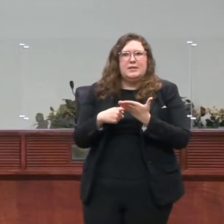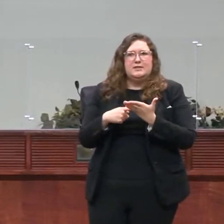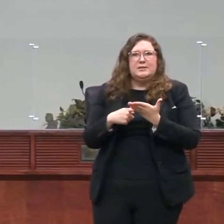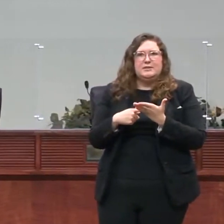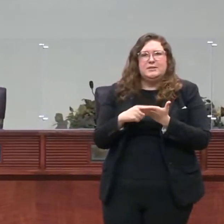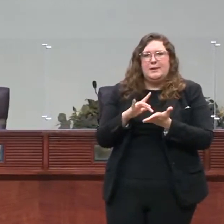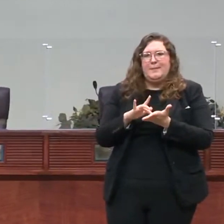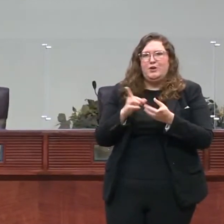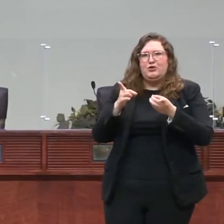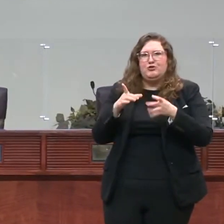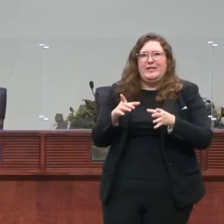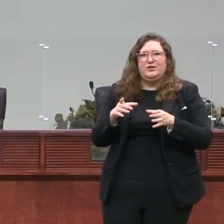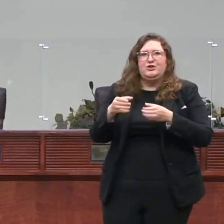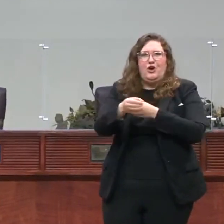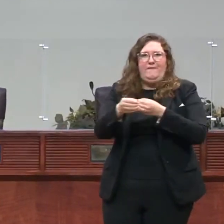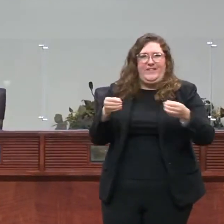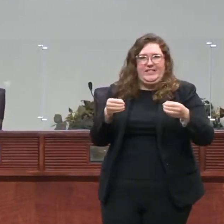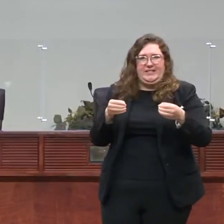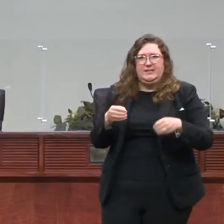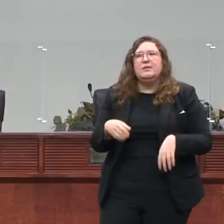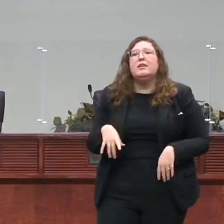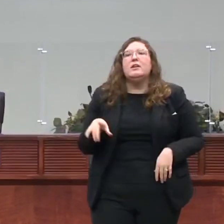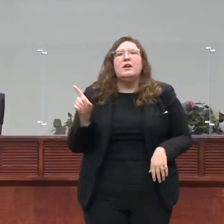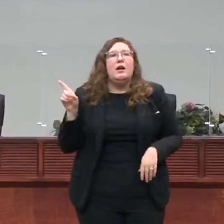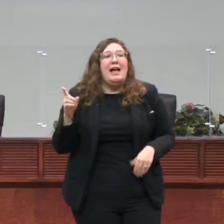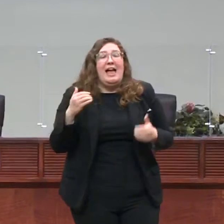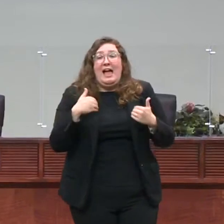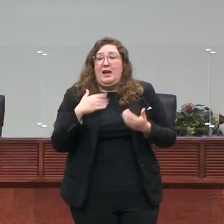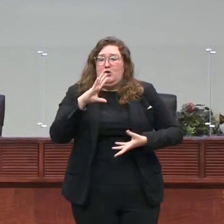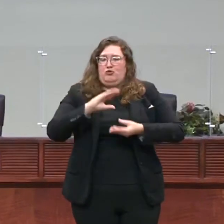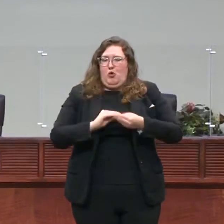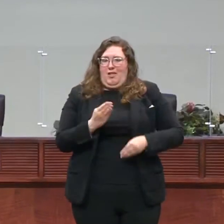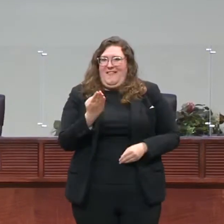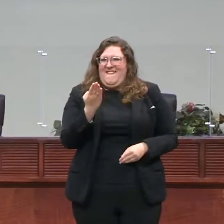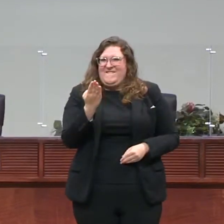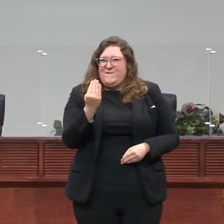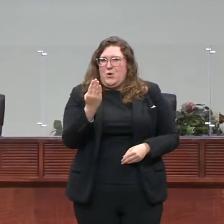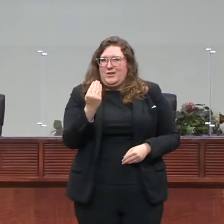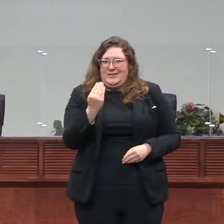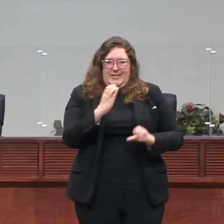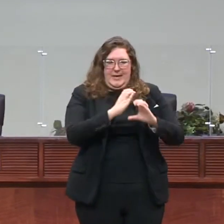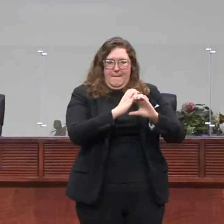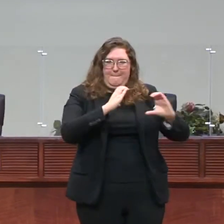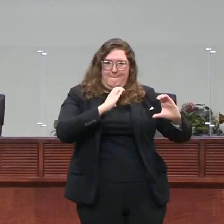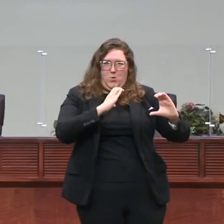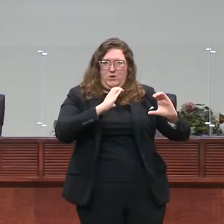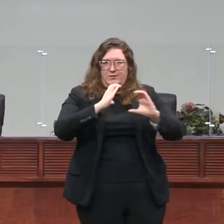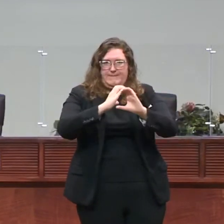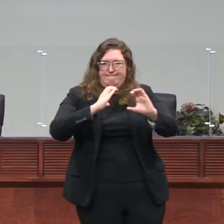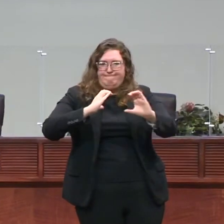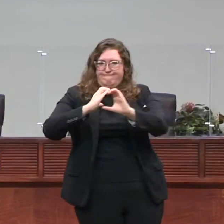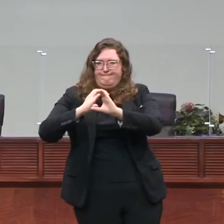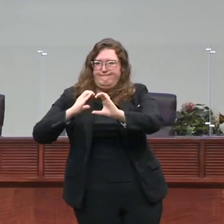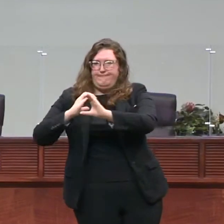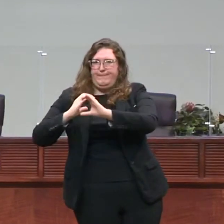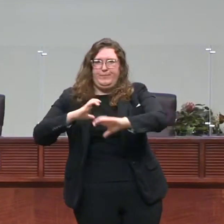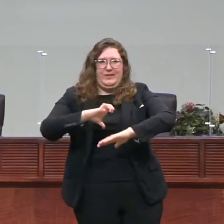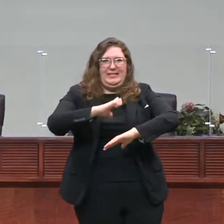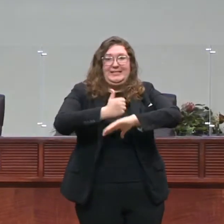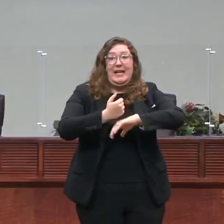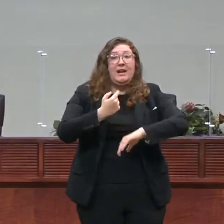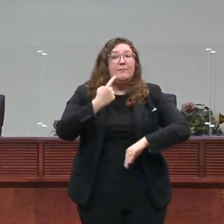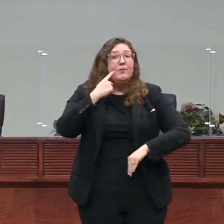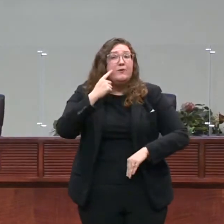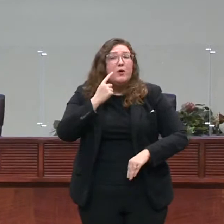Good morning. There were 14 different portable morgue units brought in to support both